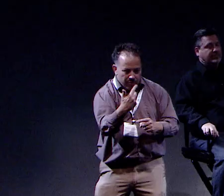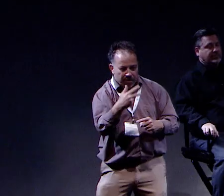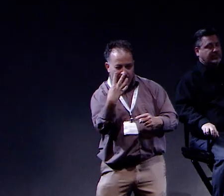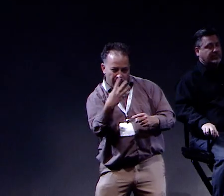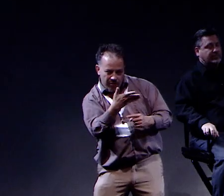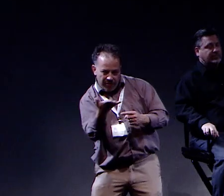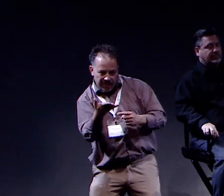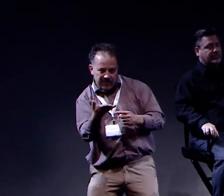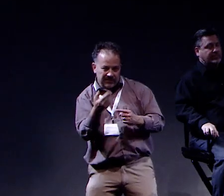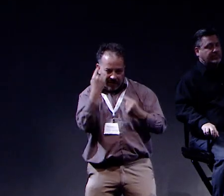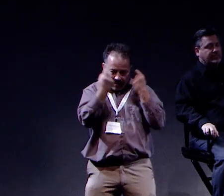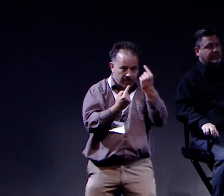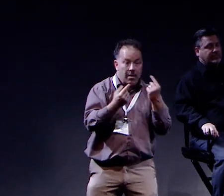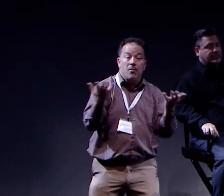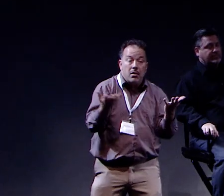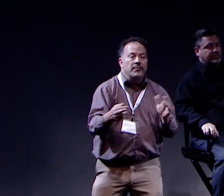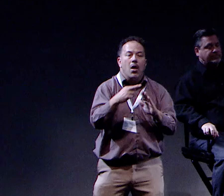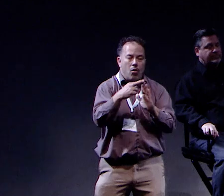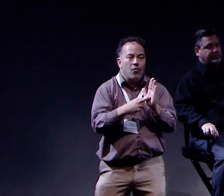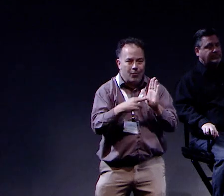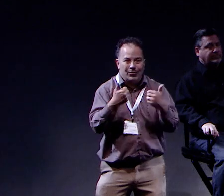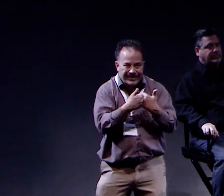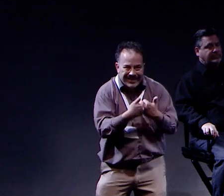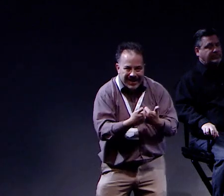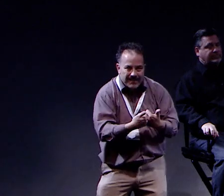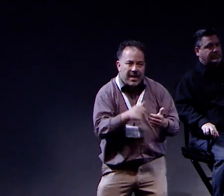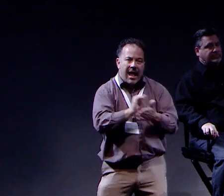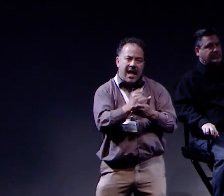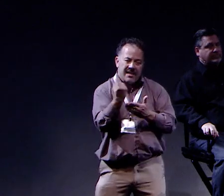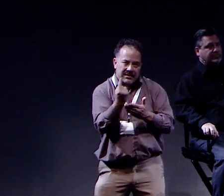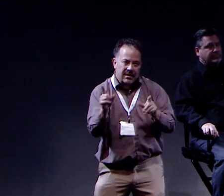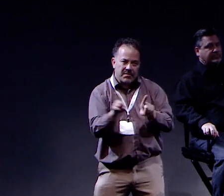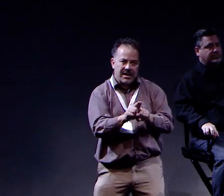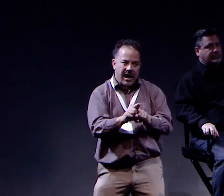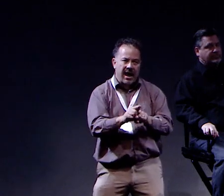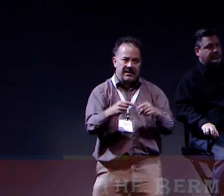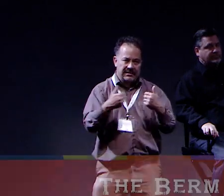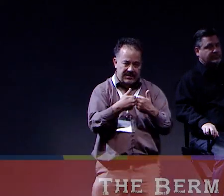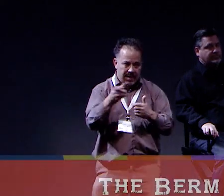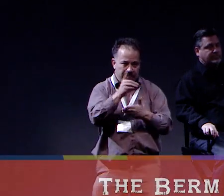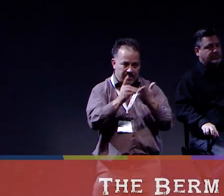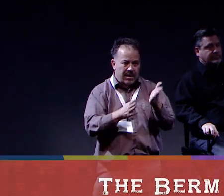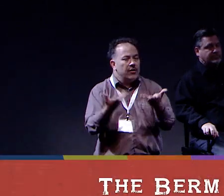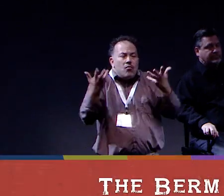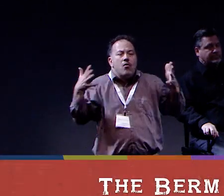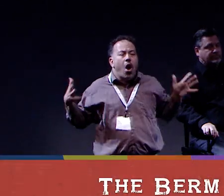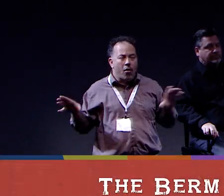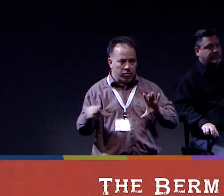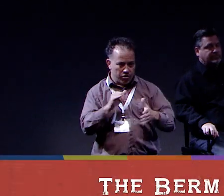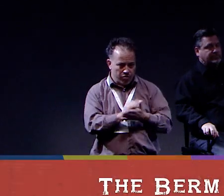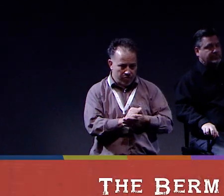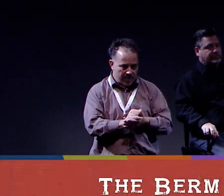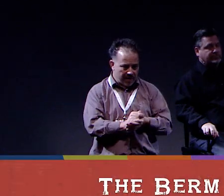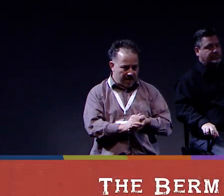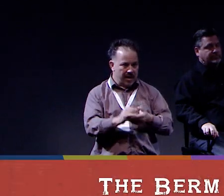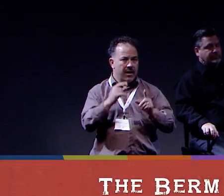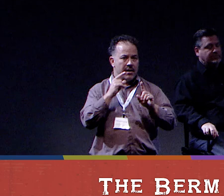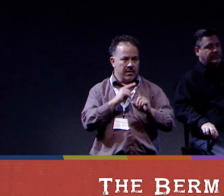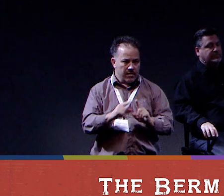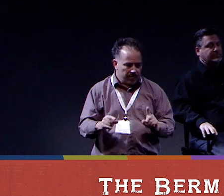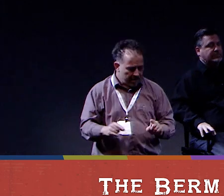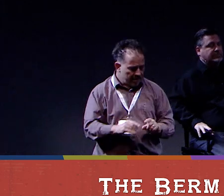game. And this is something, as experienced designers, we already do. The berm is a magic